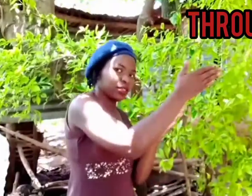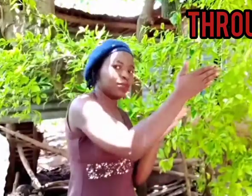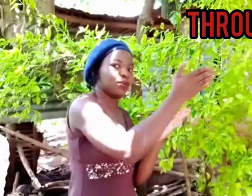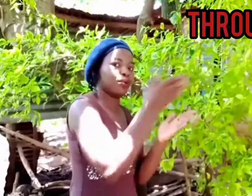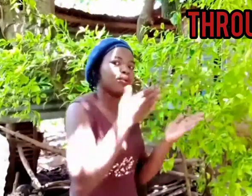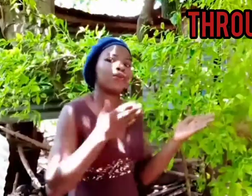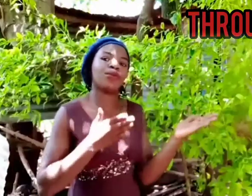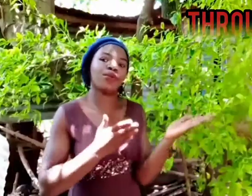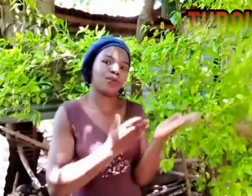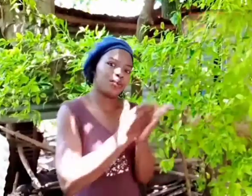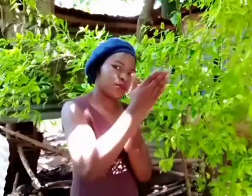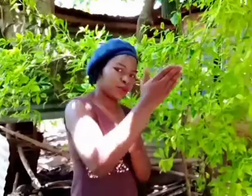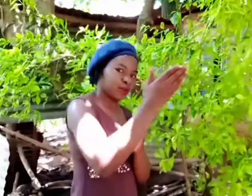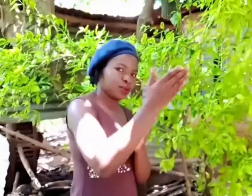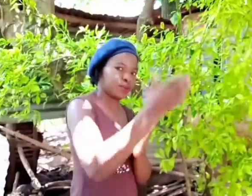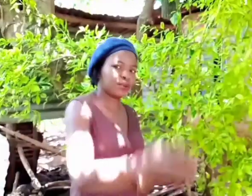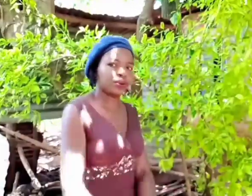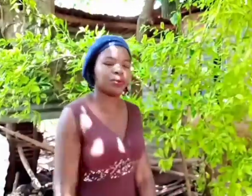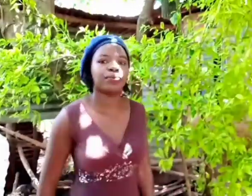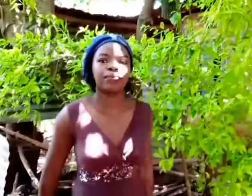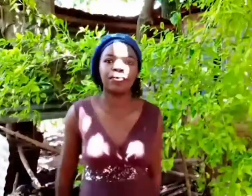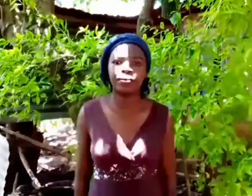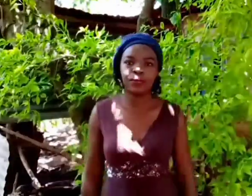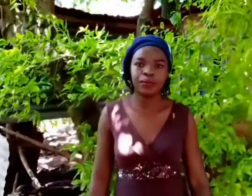Through, through,